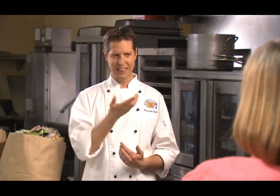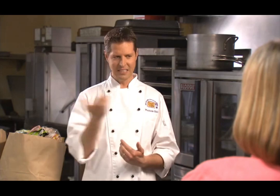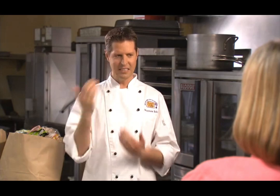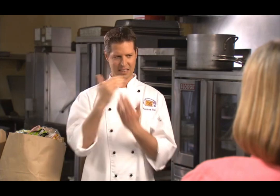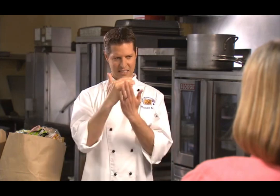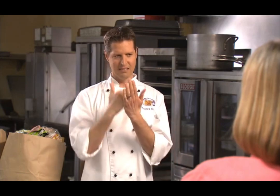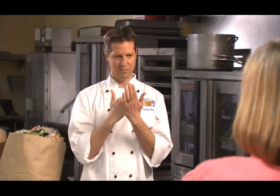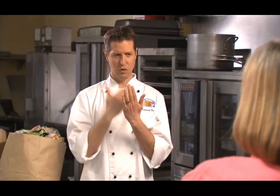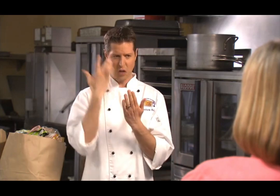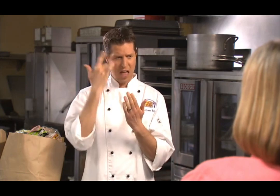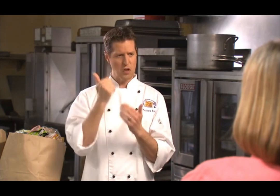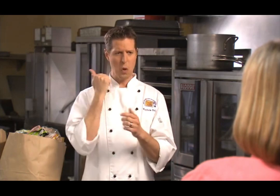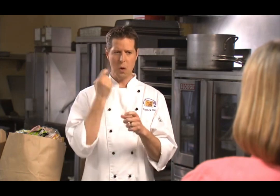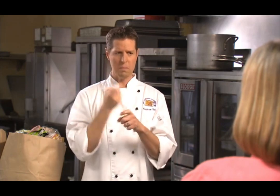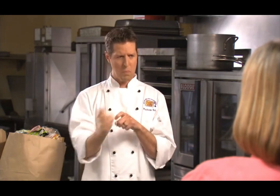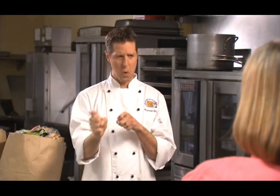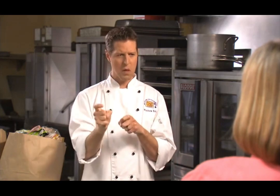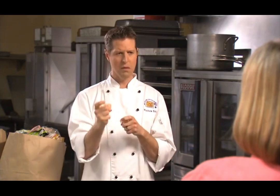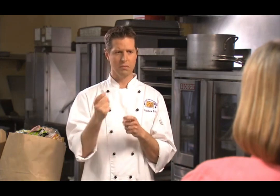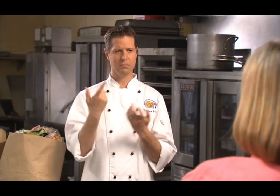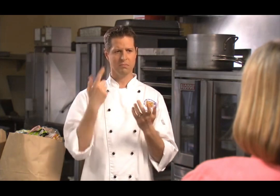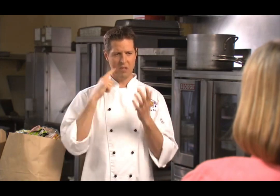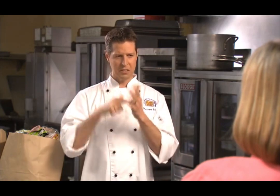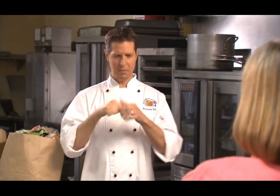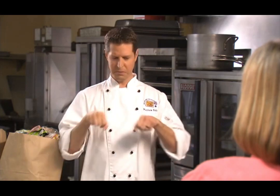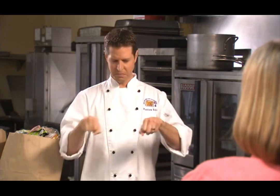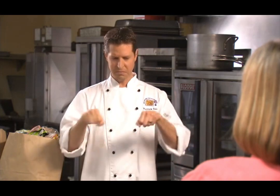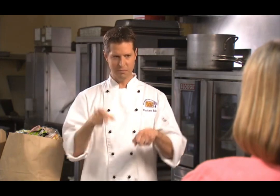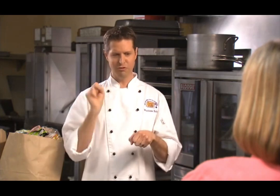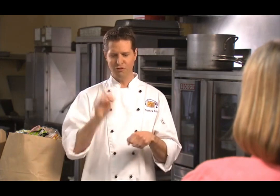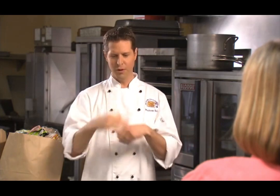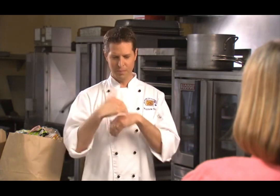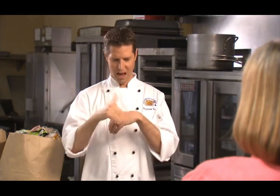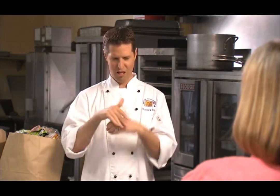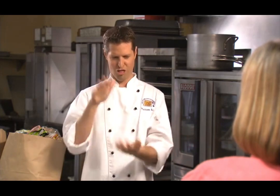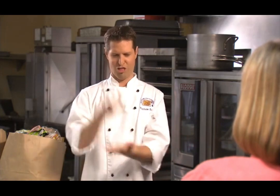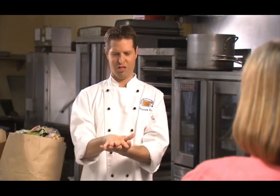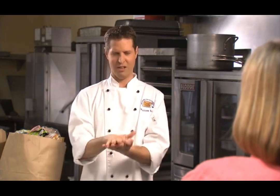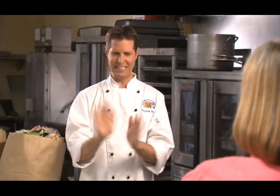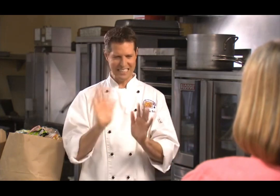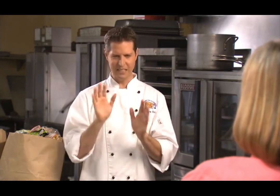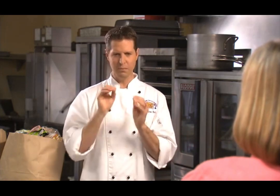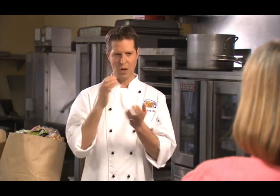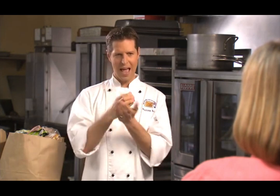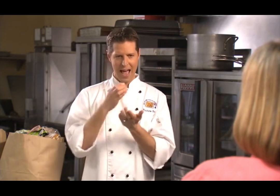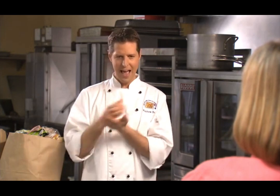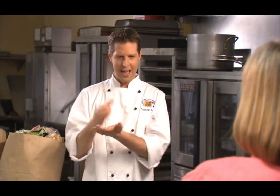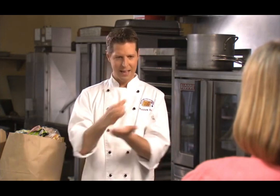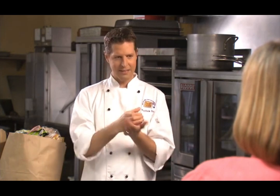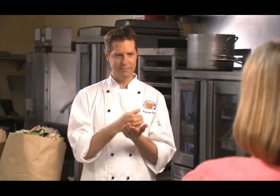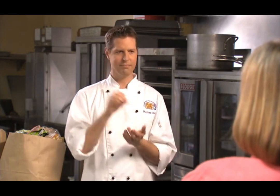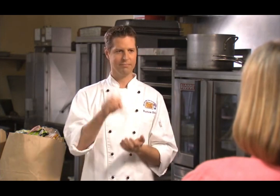ingredients because they won't spoil or get crushed on the bottom of my cart while I do the rest of my shopping.